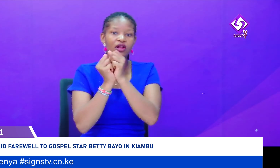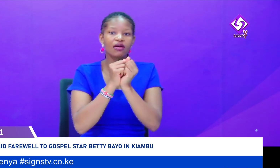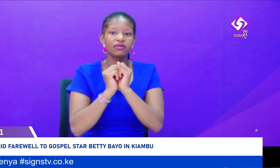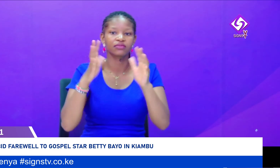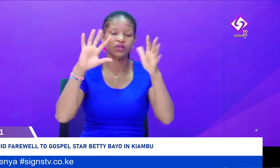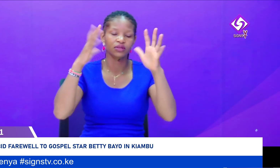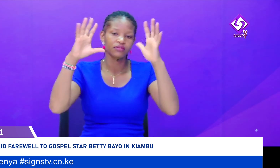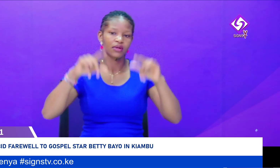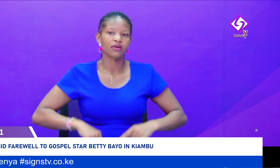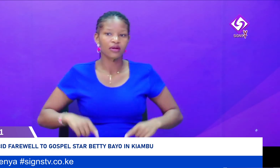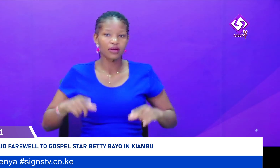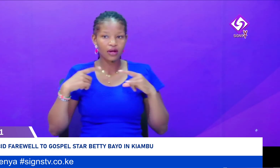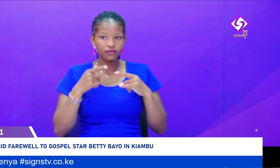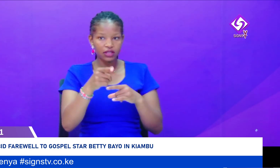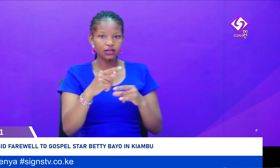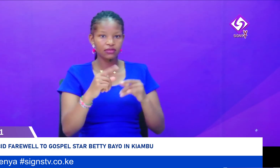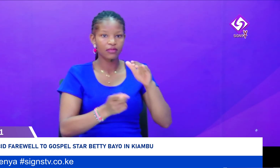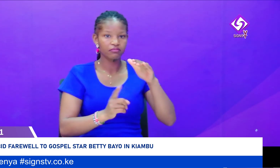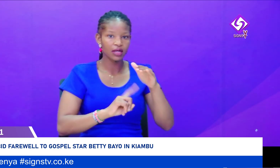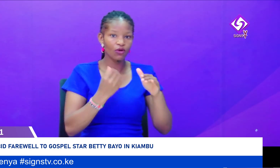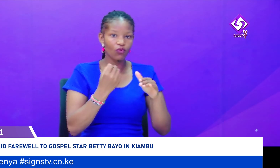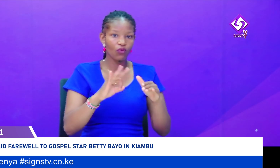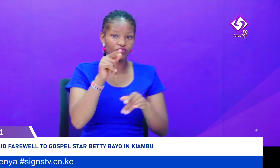lives across the country.